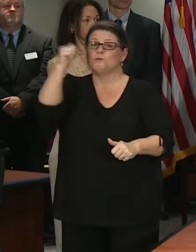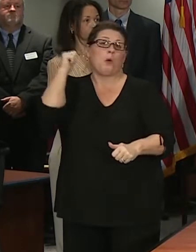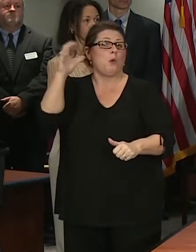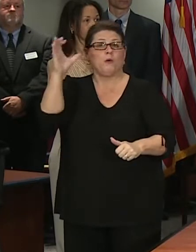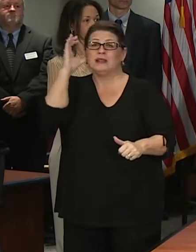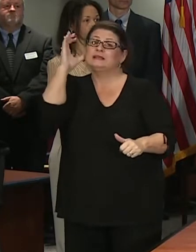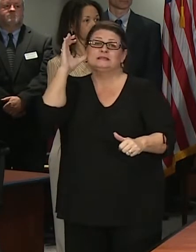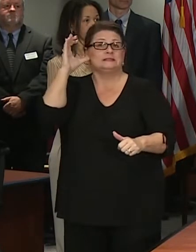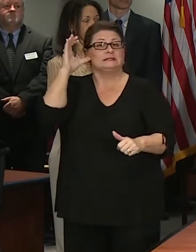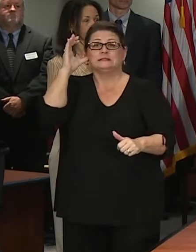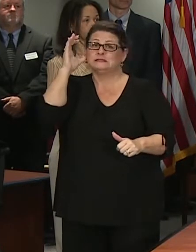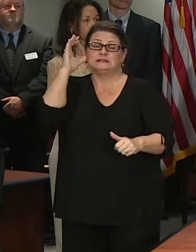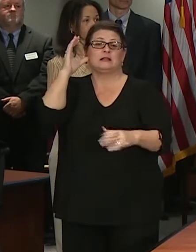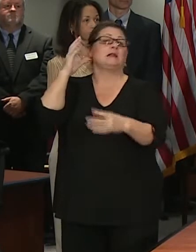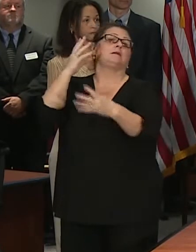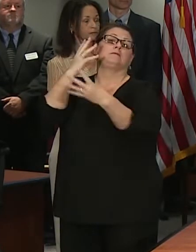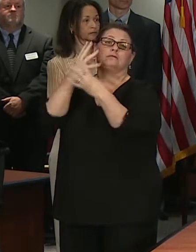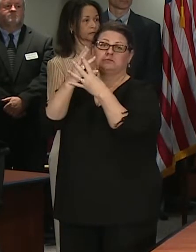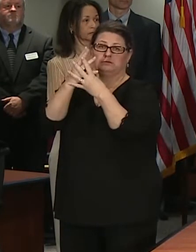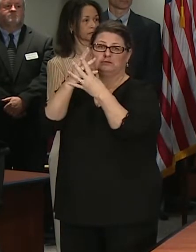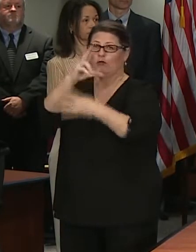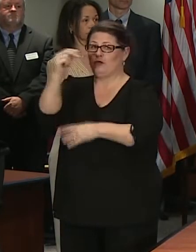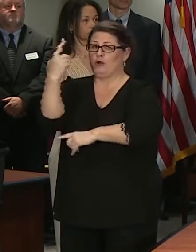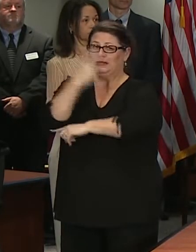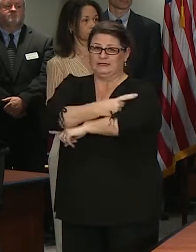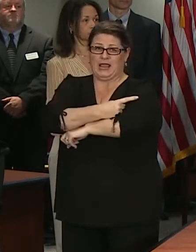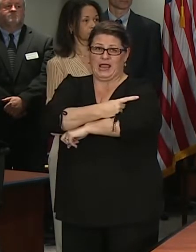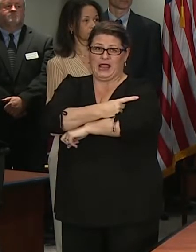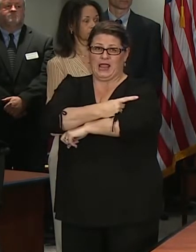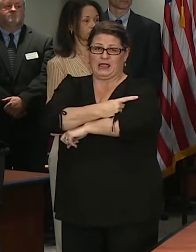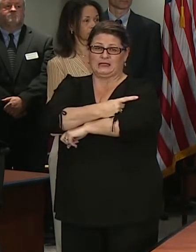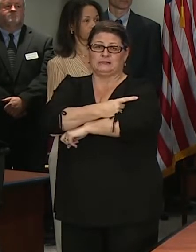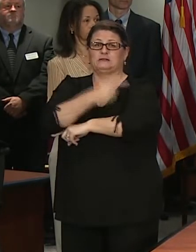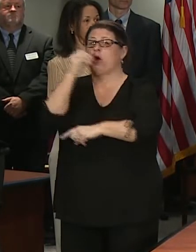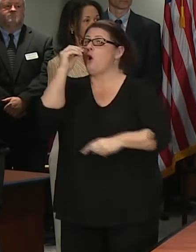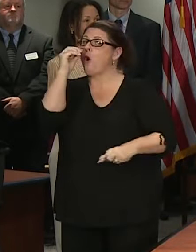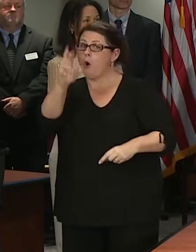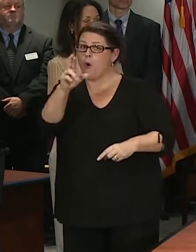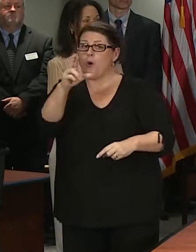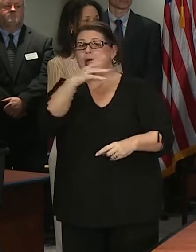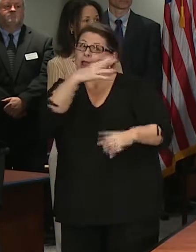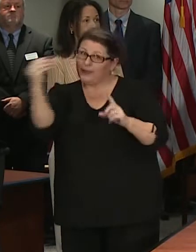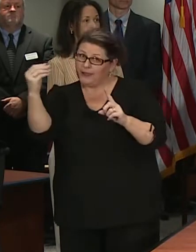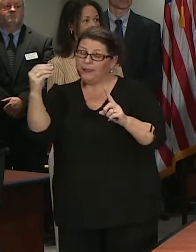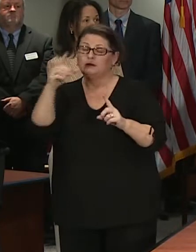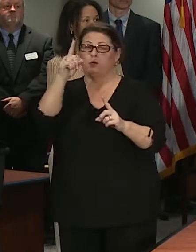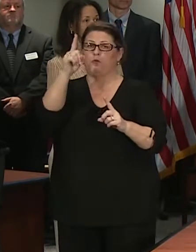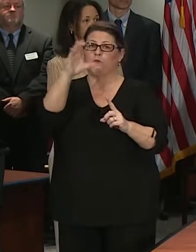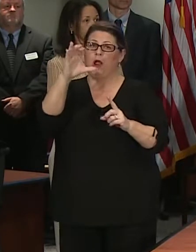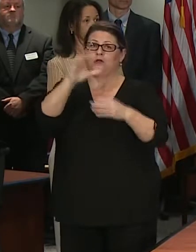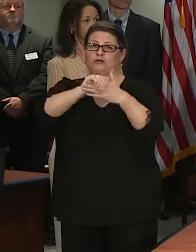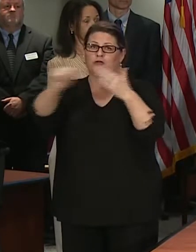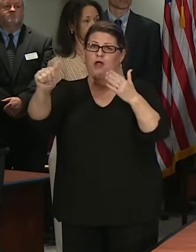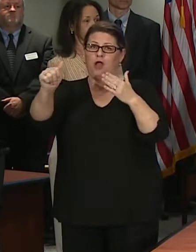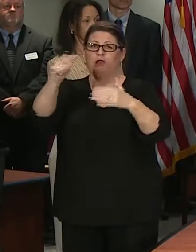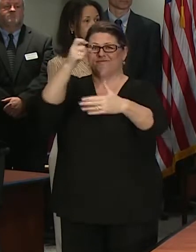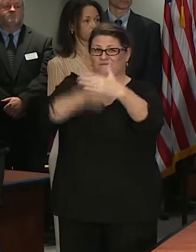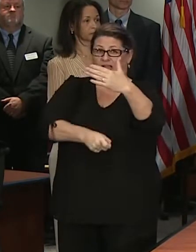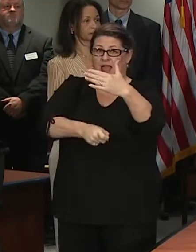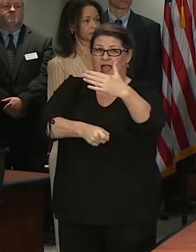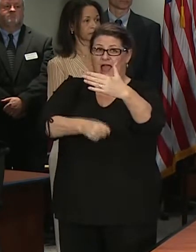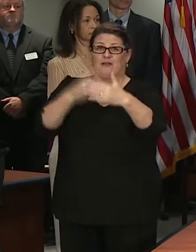a misdemeanor, 30 days in jail and or $100 fine for each day of